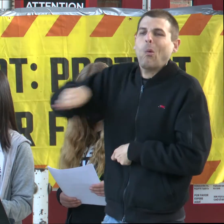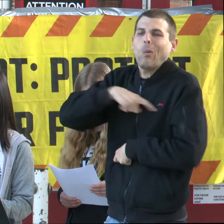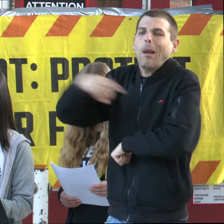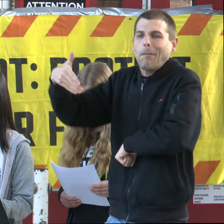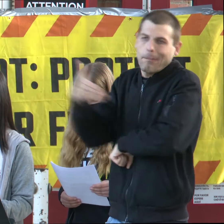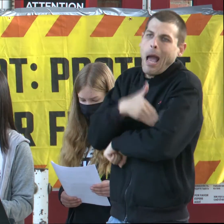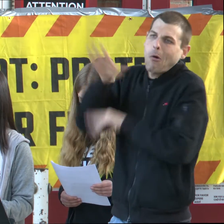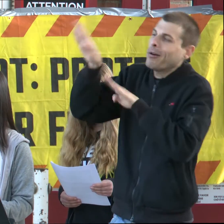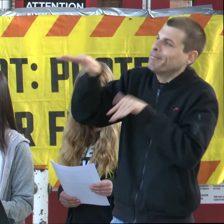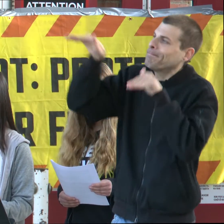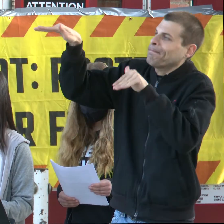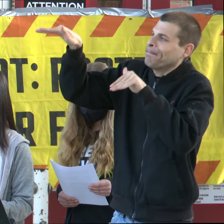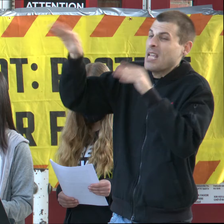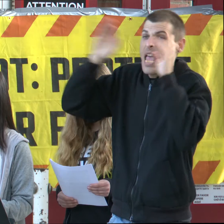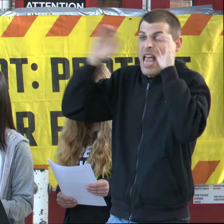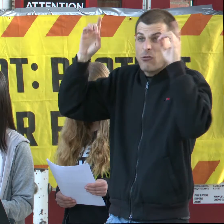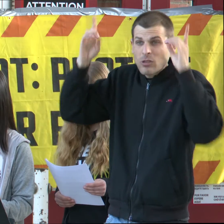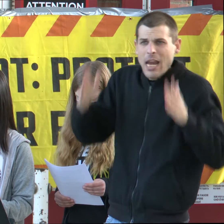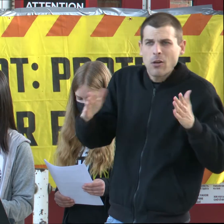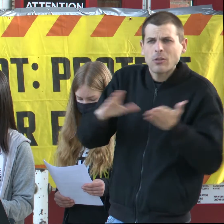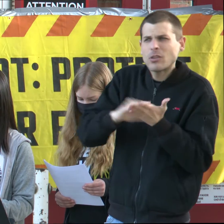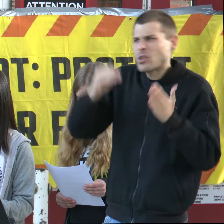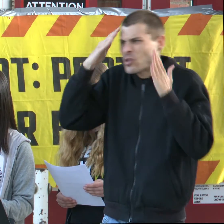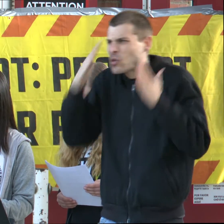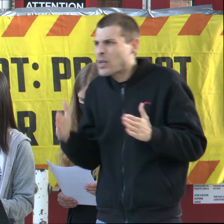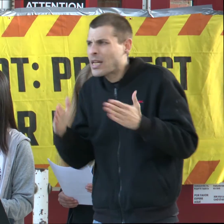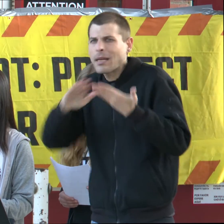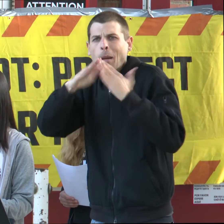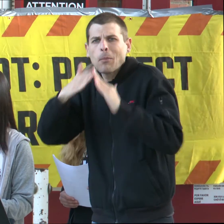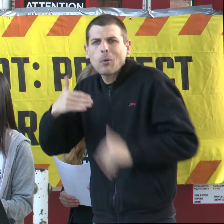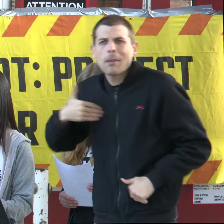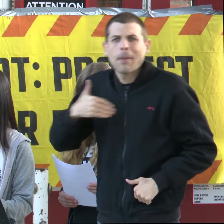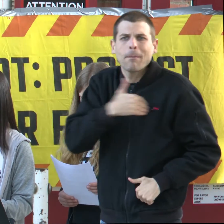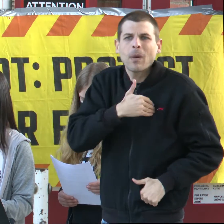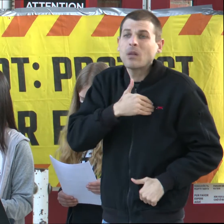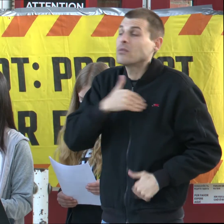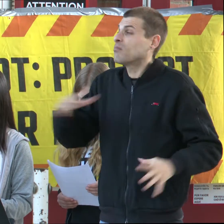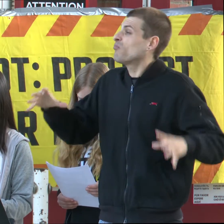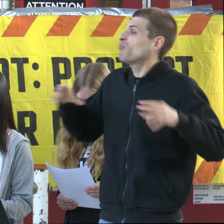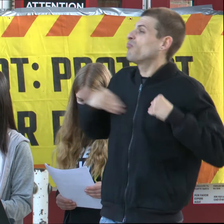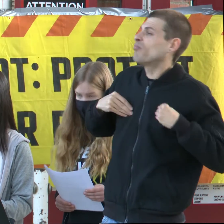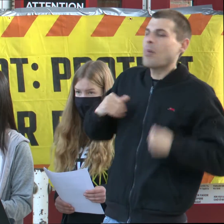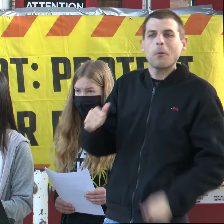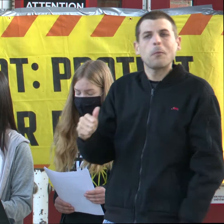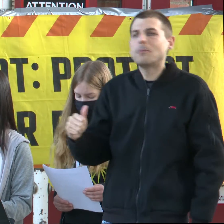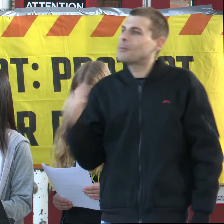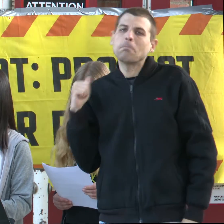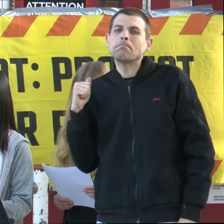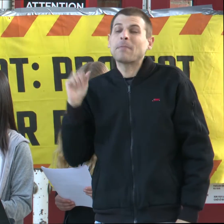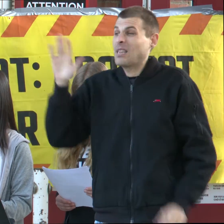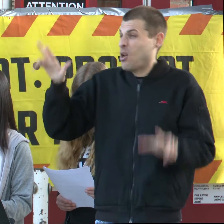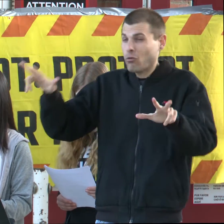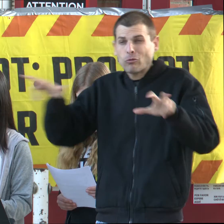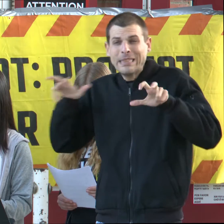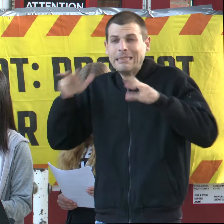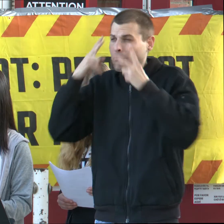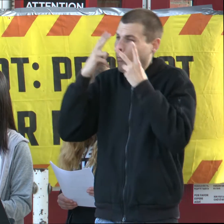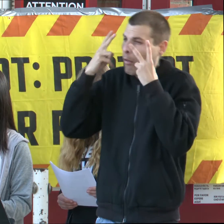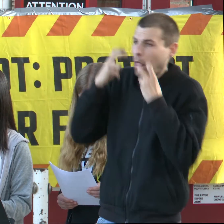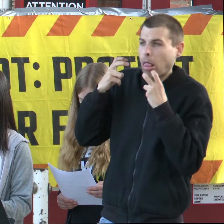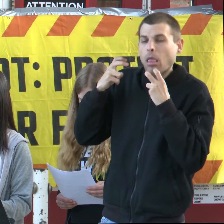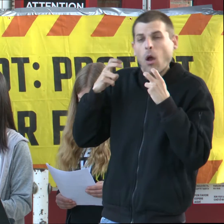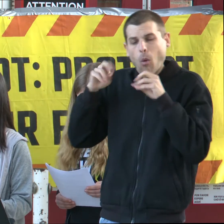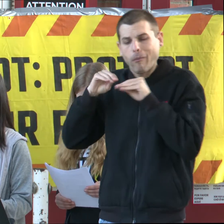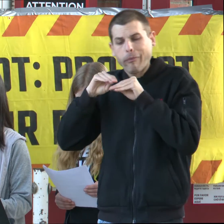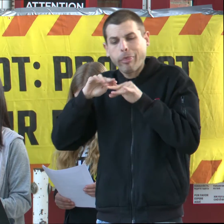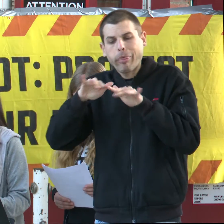students, educators, and community members. We refuse to let ODOT's greed and lies destroy our futures